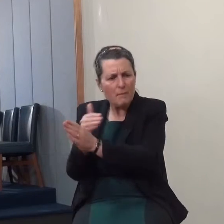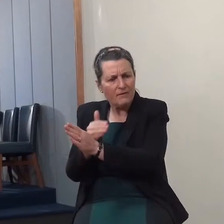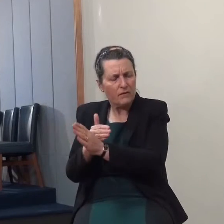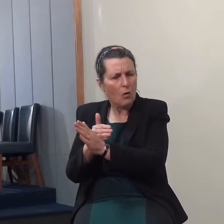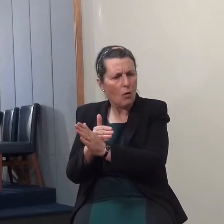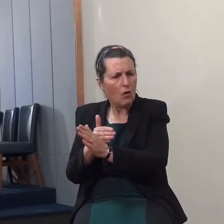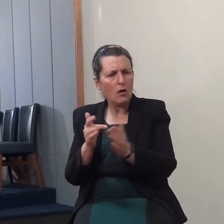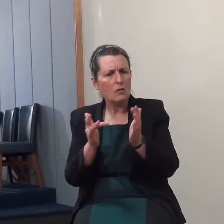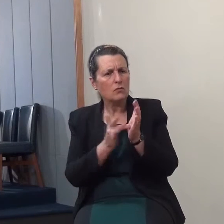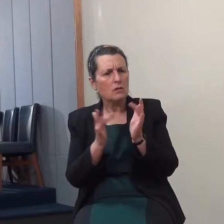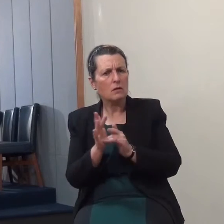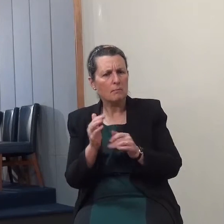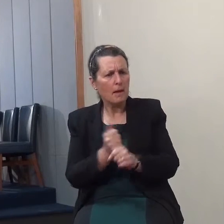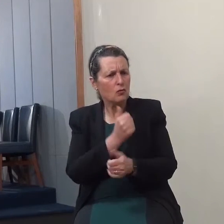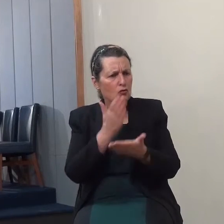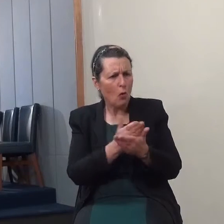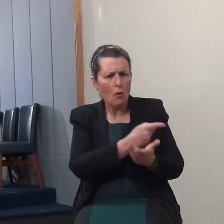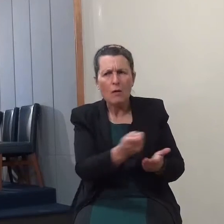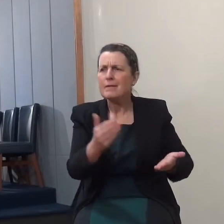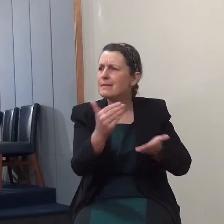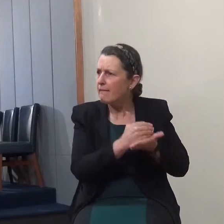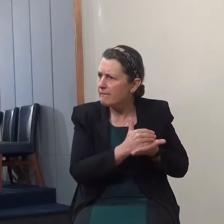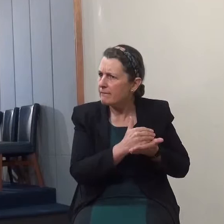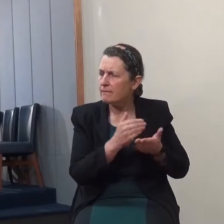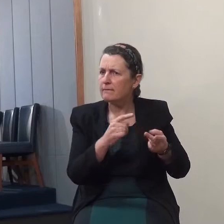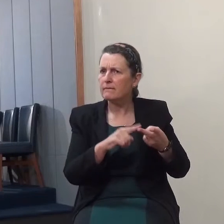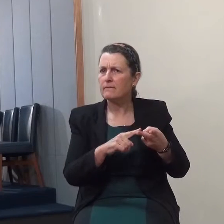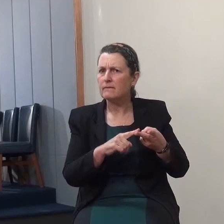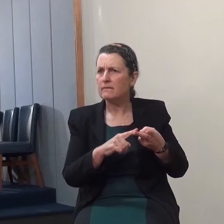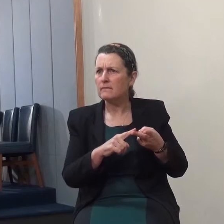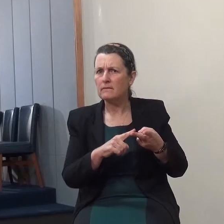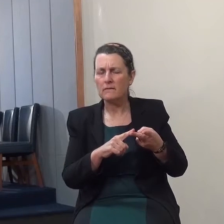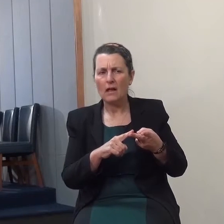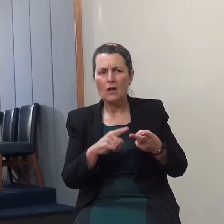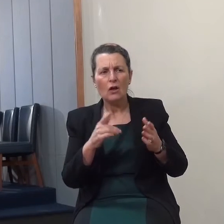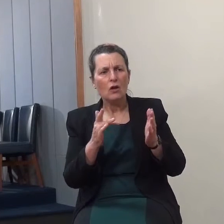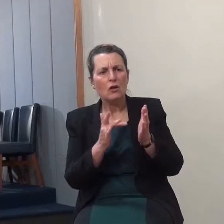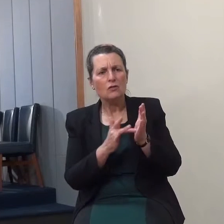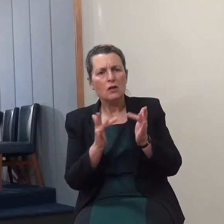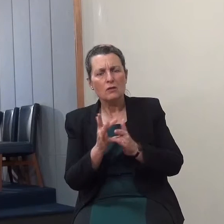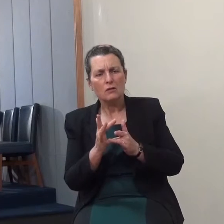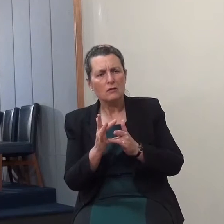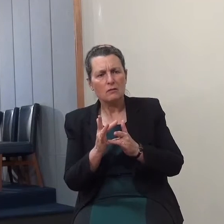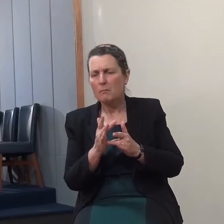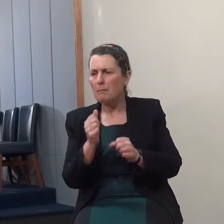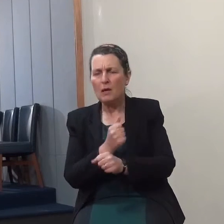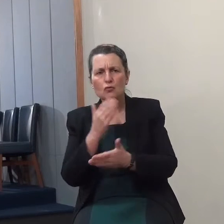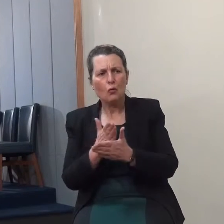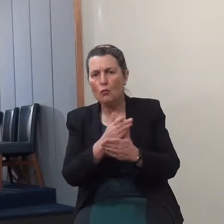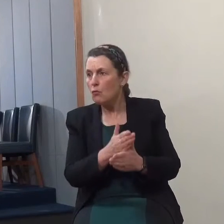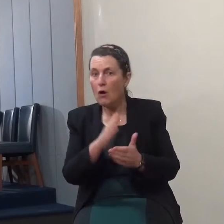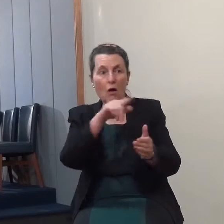them. He made sure they were not arrested with them. He loved them to the end of his earthly